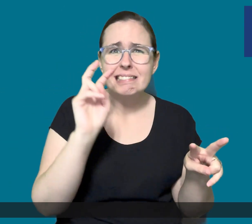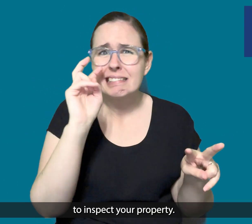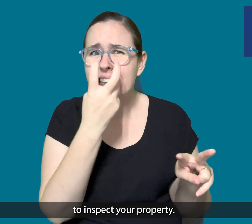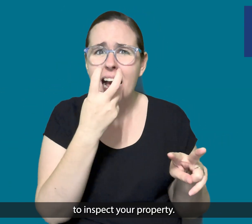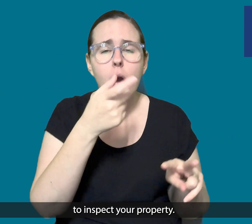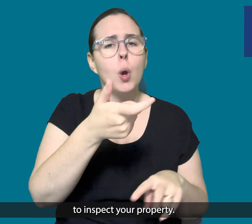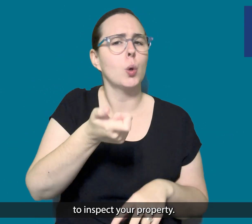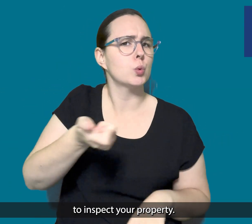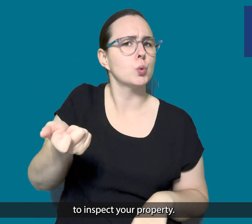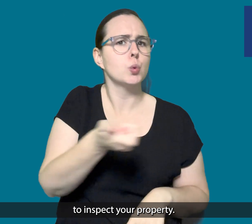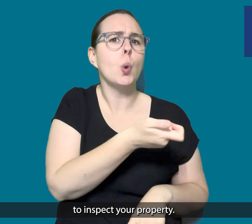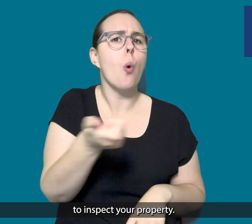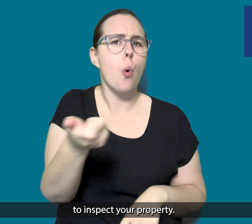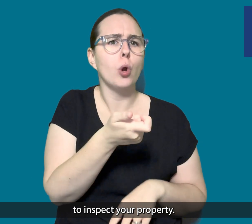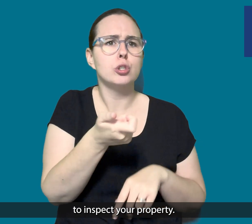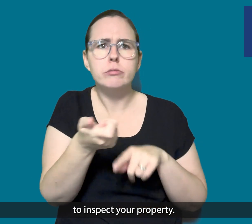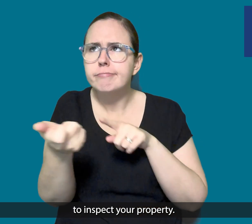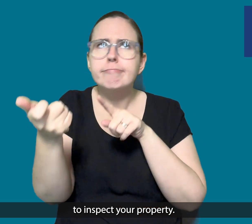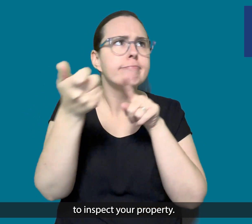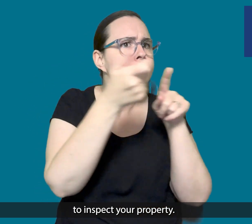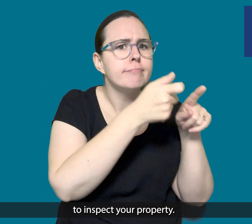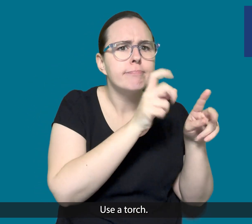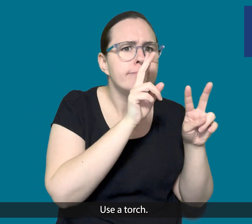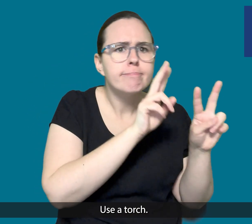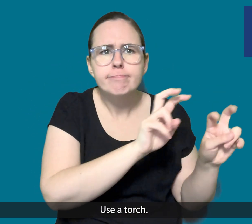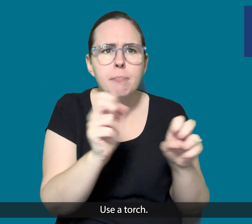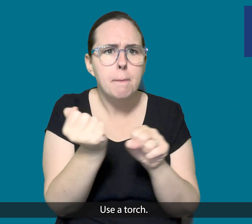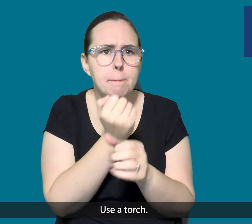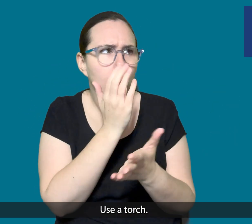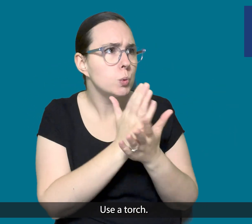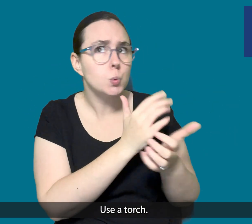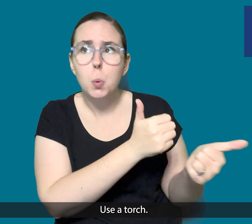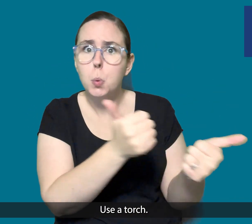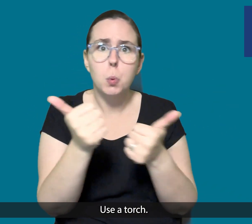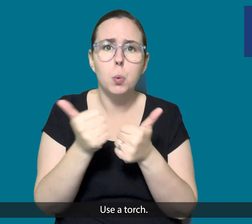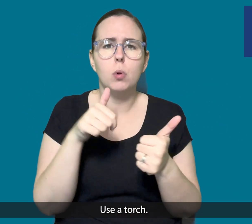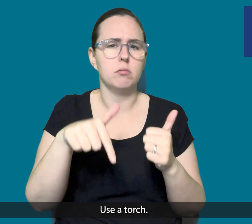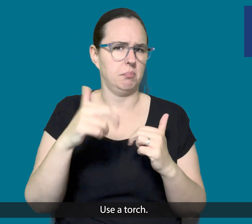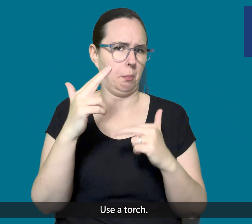To inspect your property, use a torch.